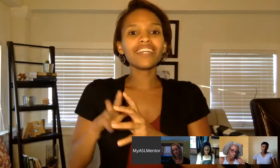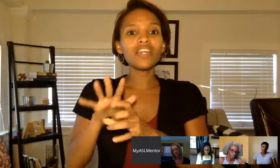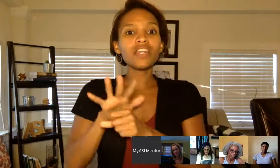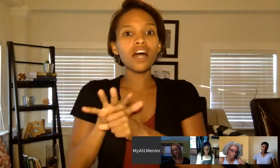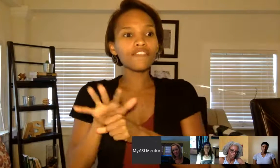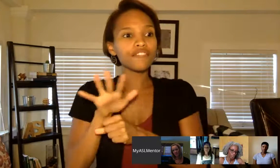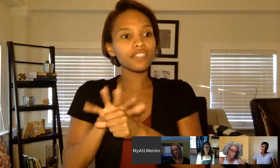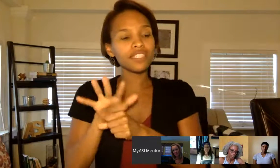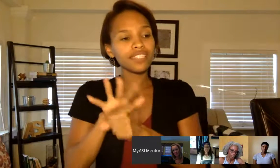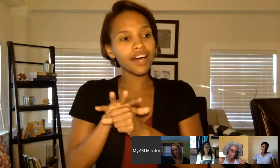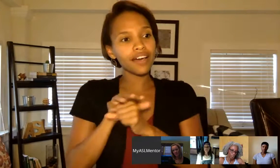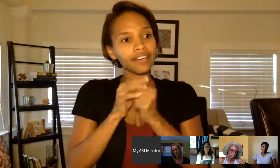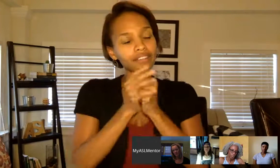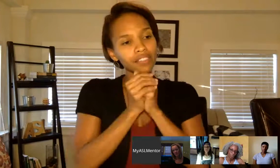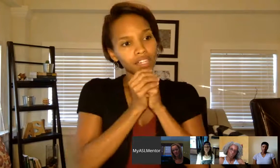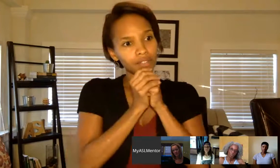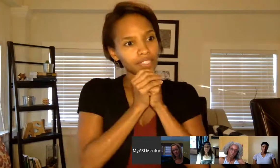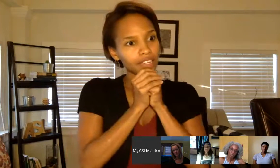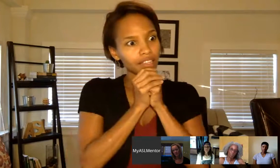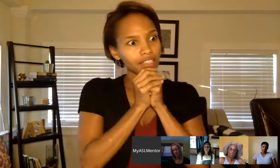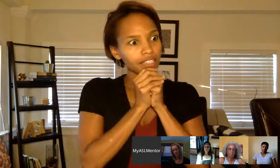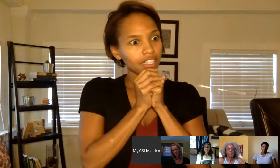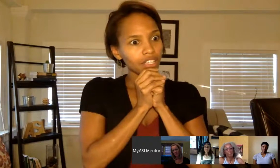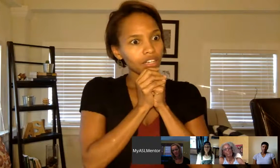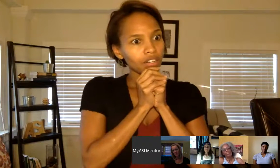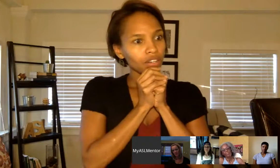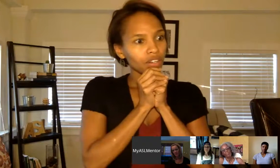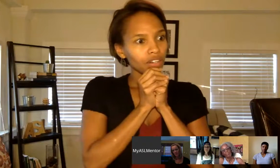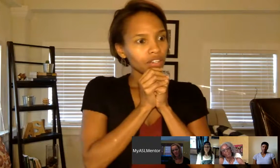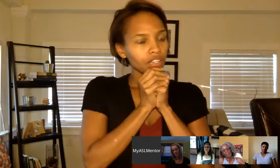it's enough to sign, how do I want to say this?